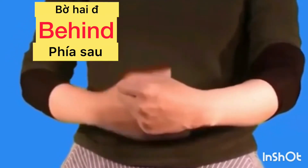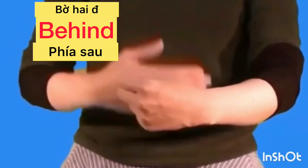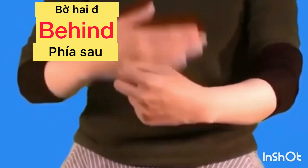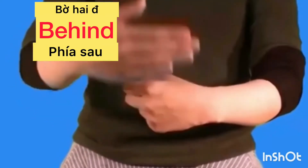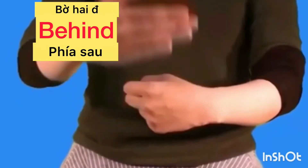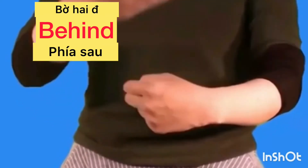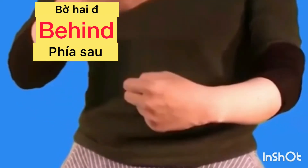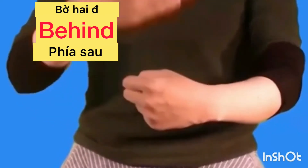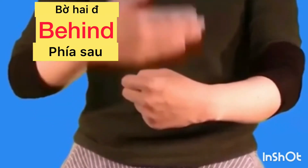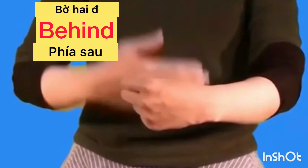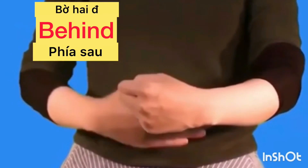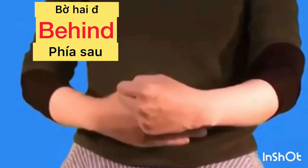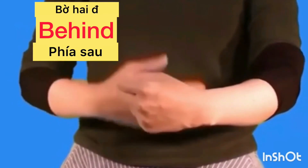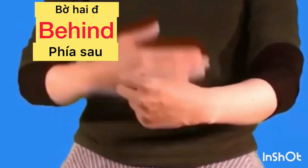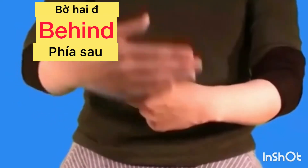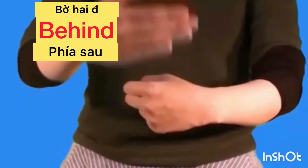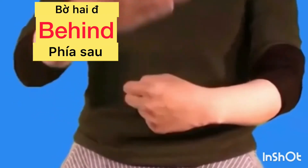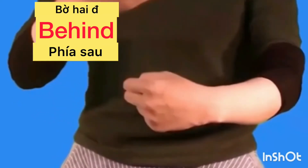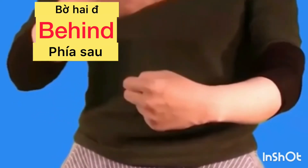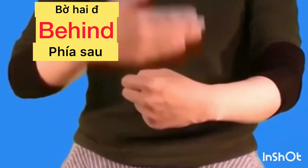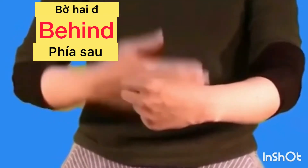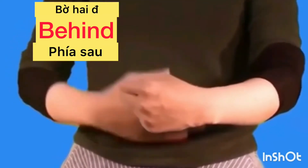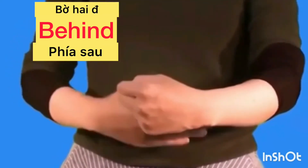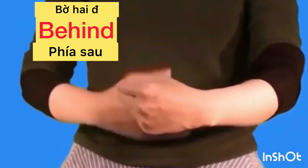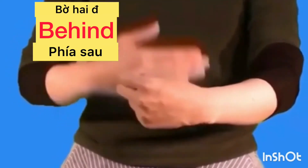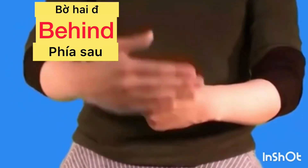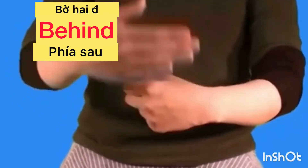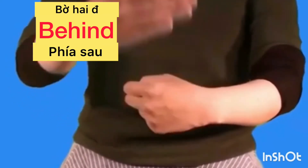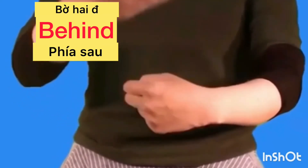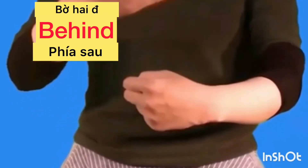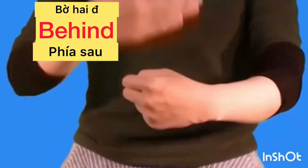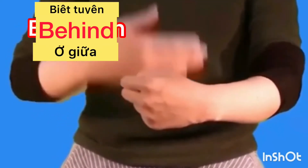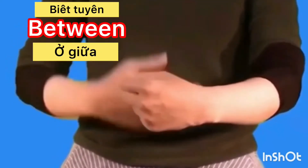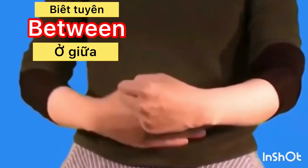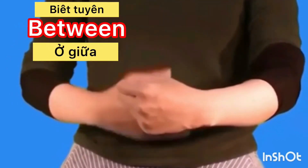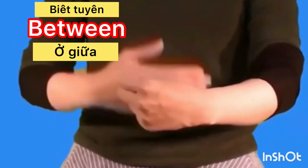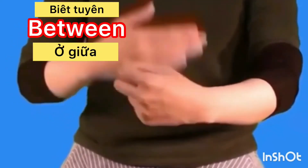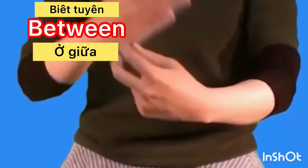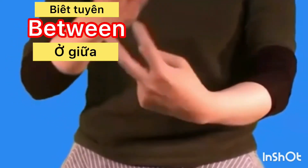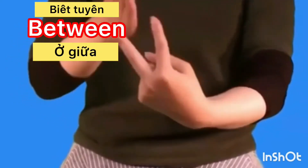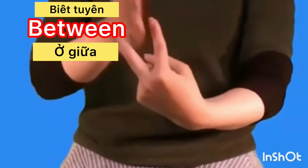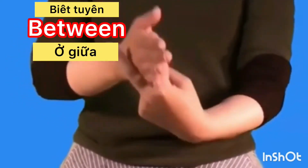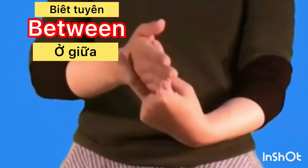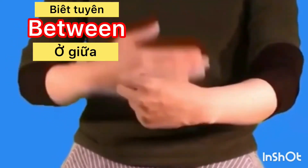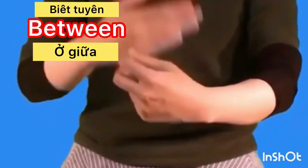Behind. Behind. Behind. Between.